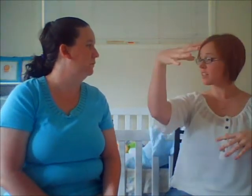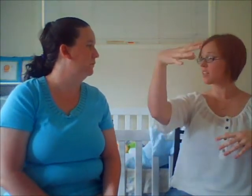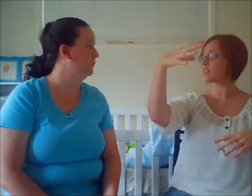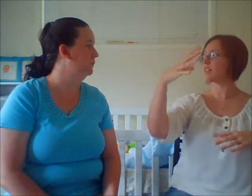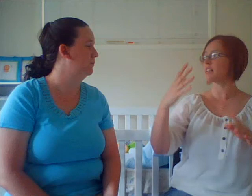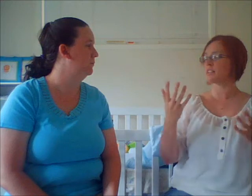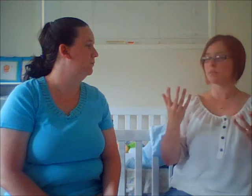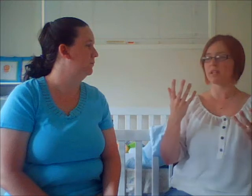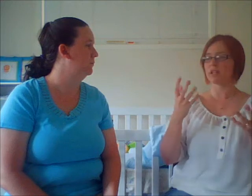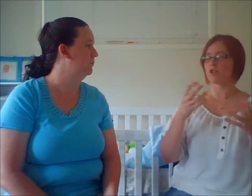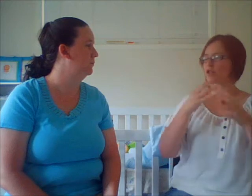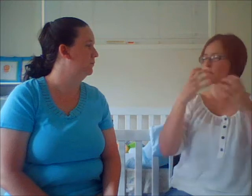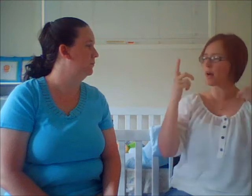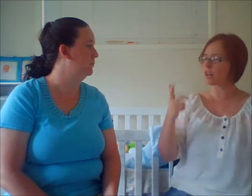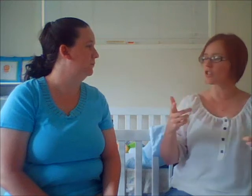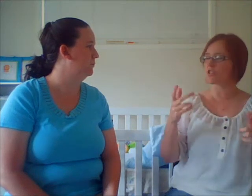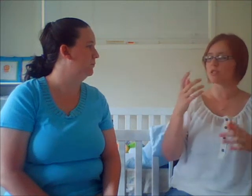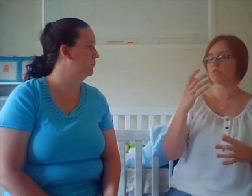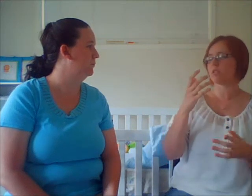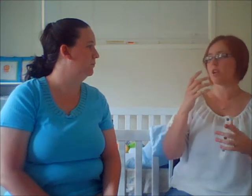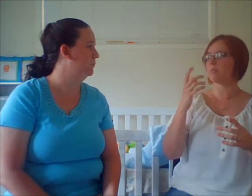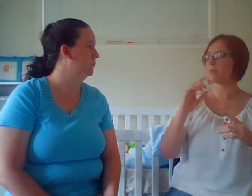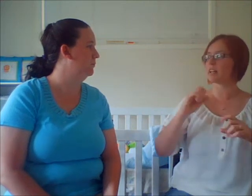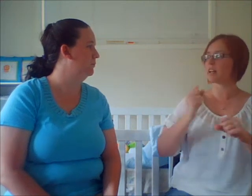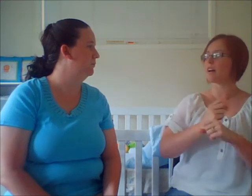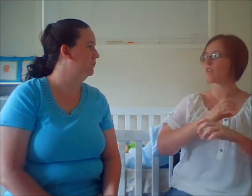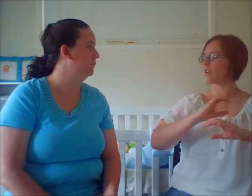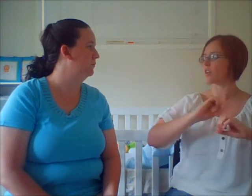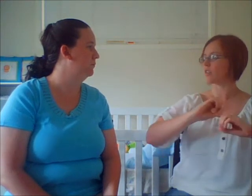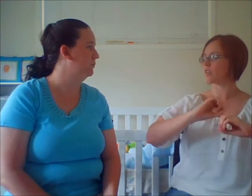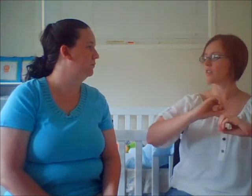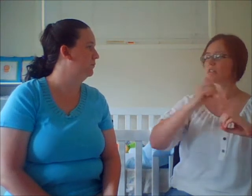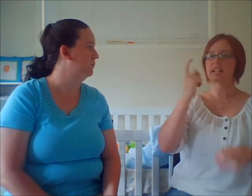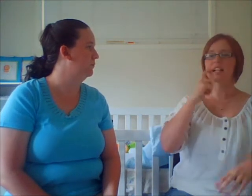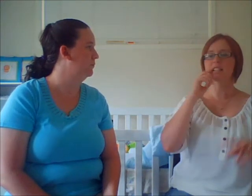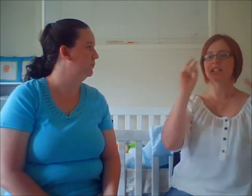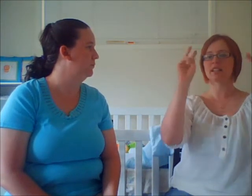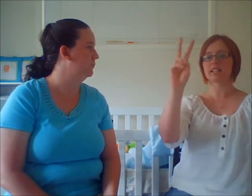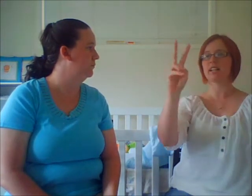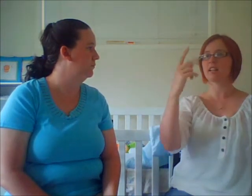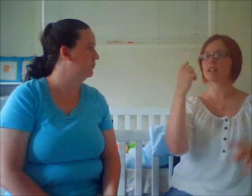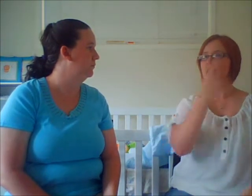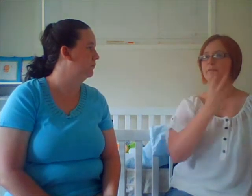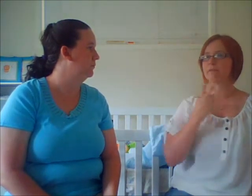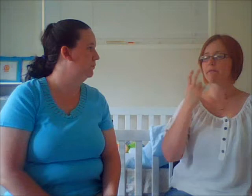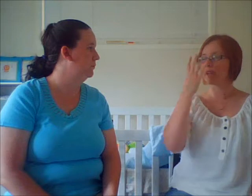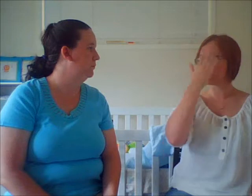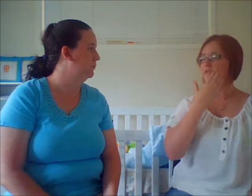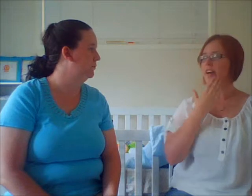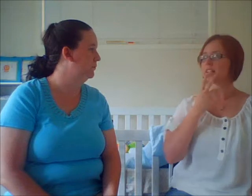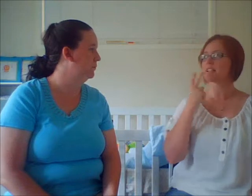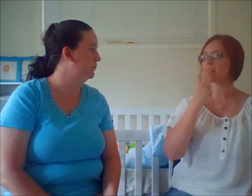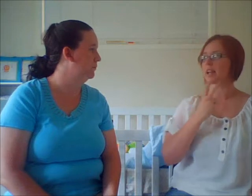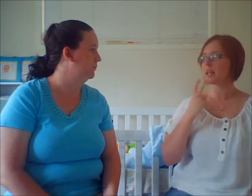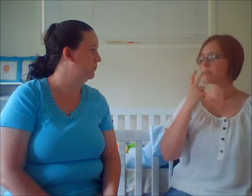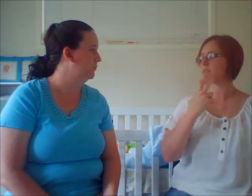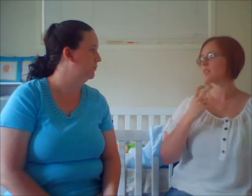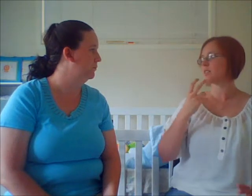lighting needs to be not too much, but make it enough so you can easily see the face, the lips,